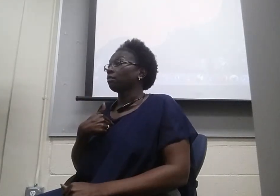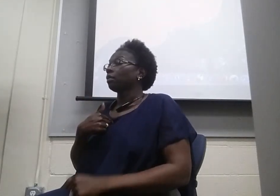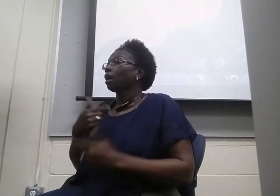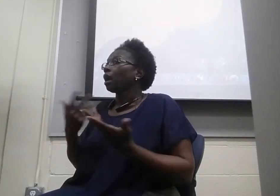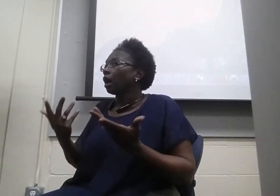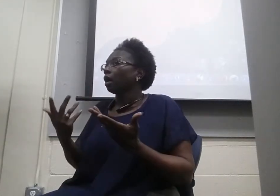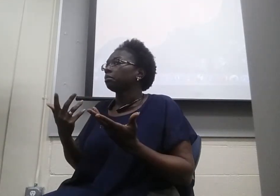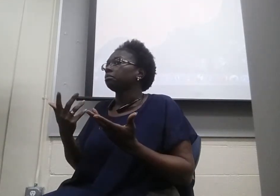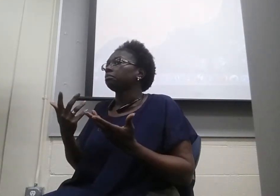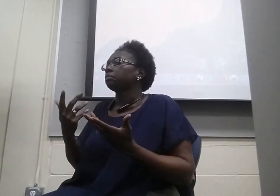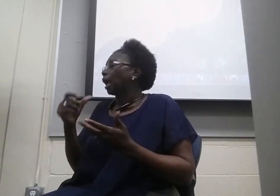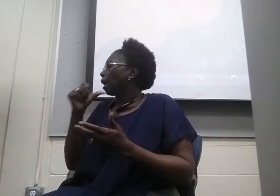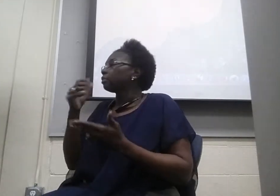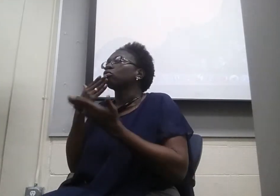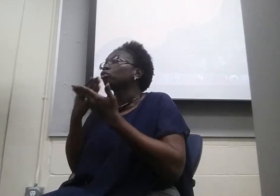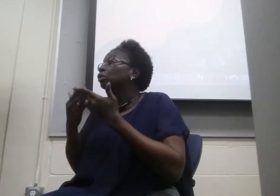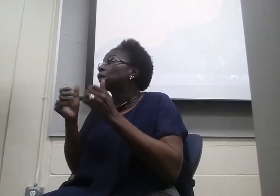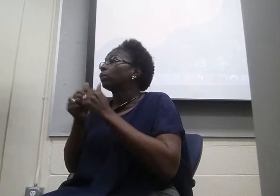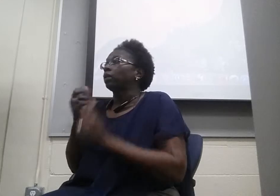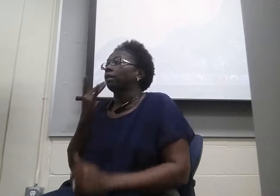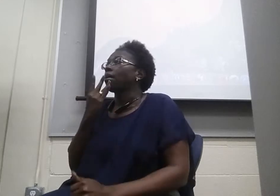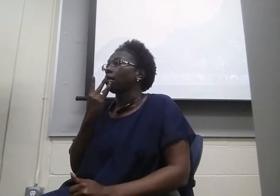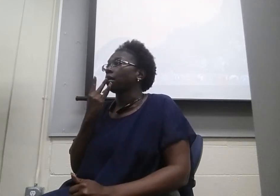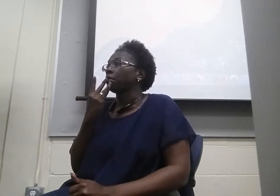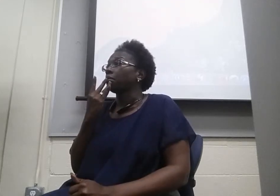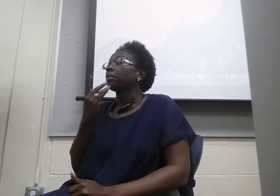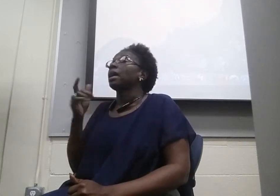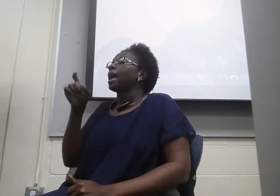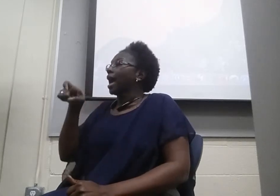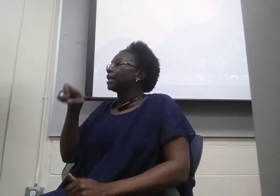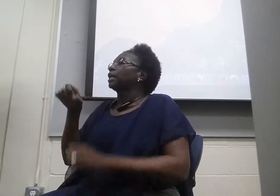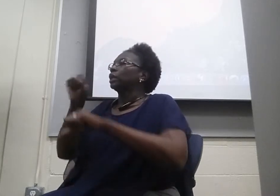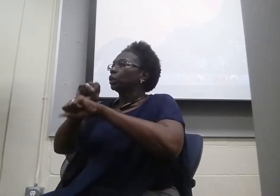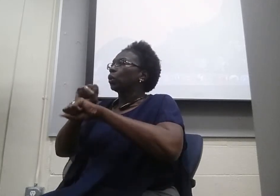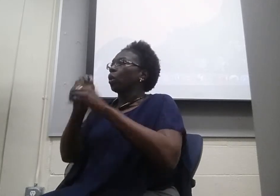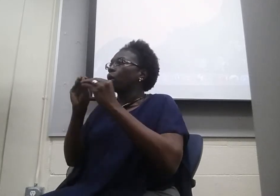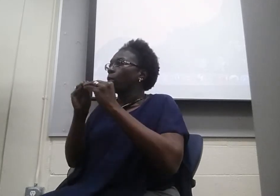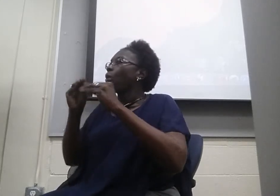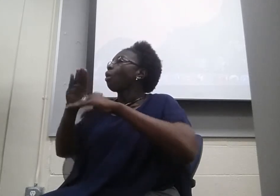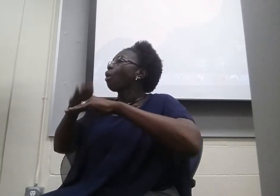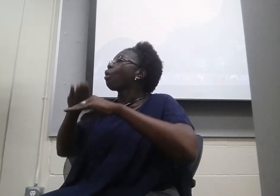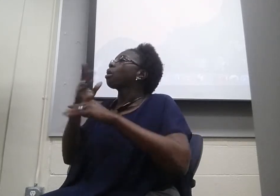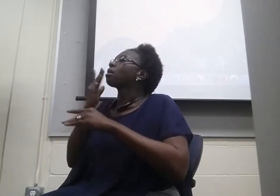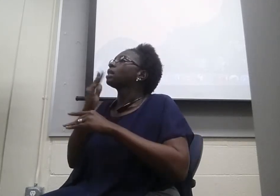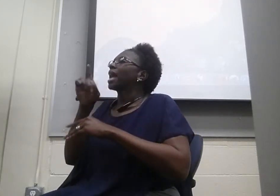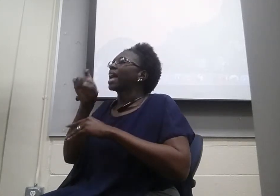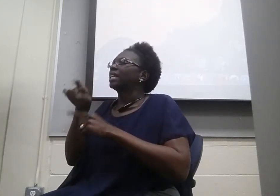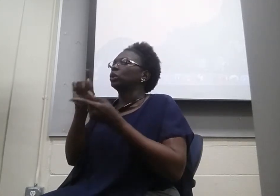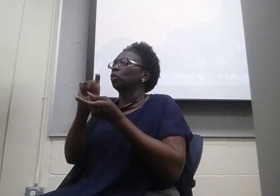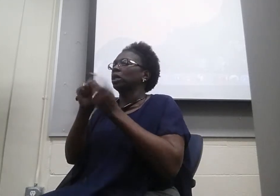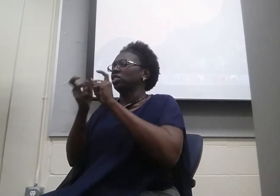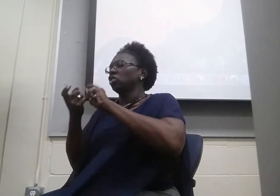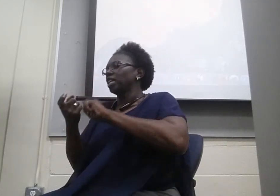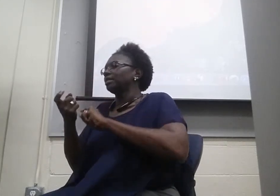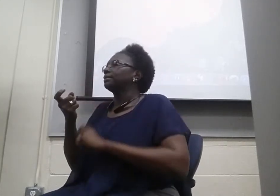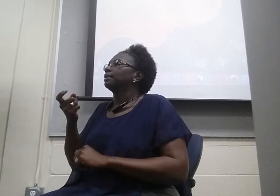I'm not that good at color. I really need to work at color. I need to adjust it. That's what I hate about watercolor, is if I spend